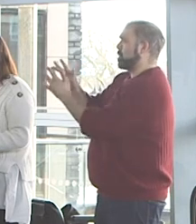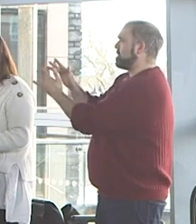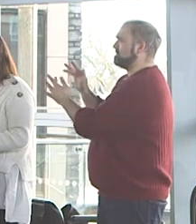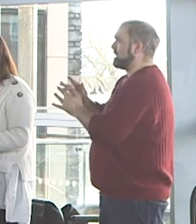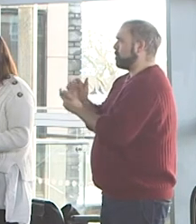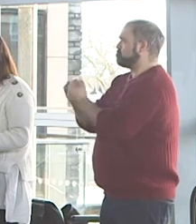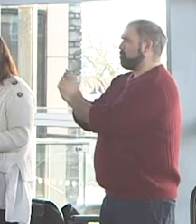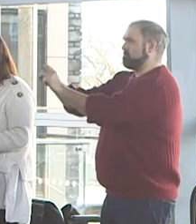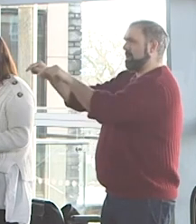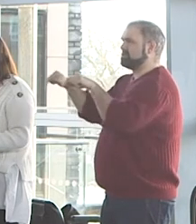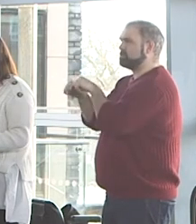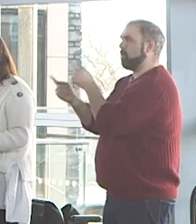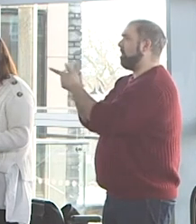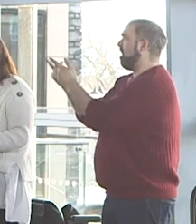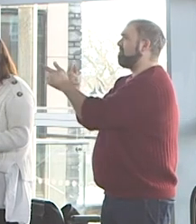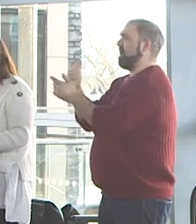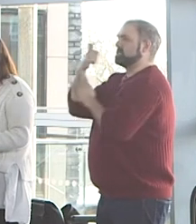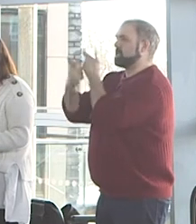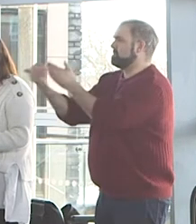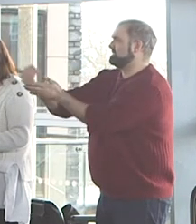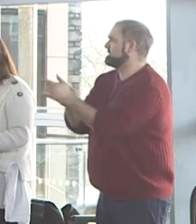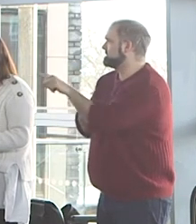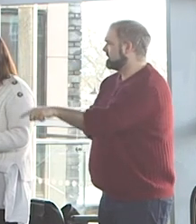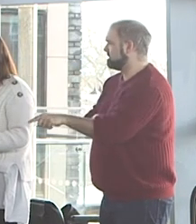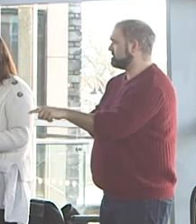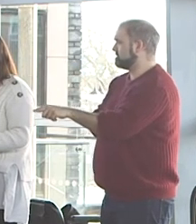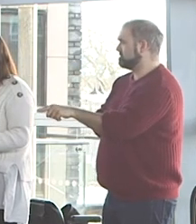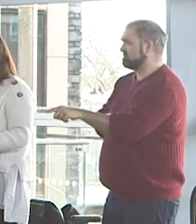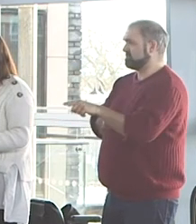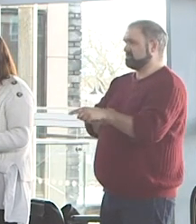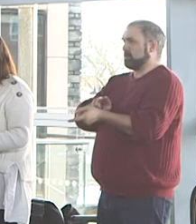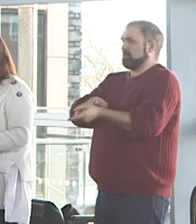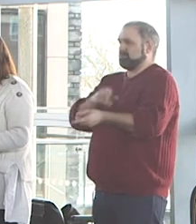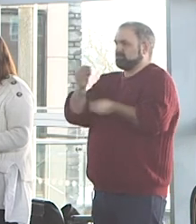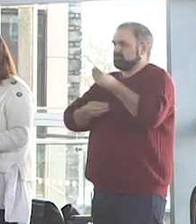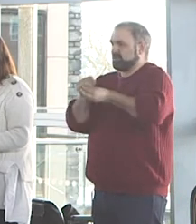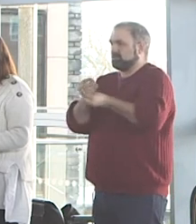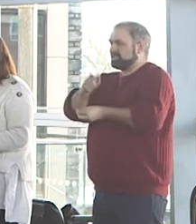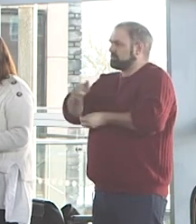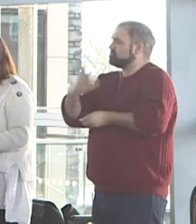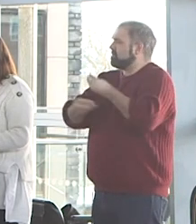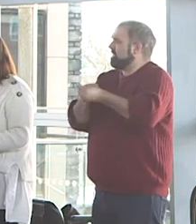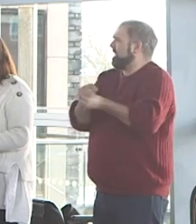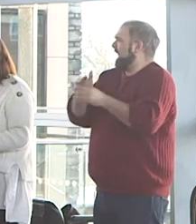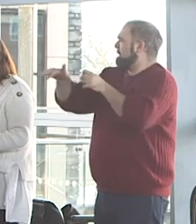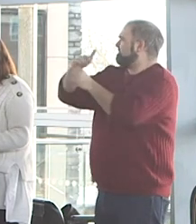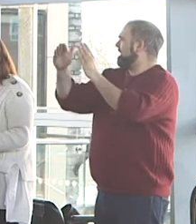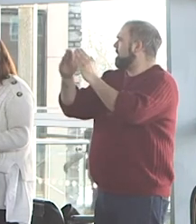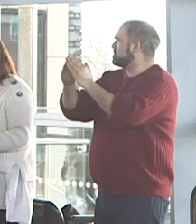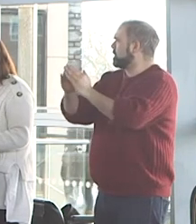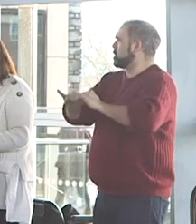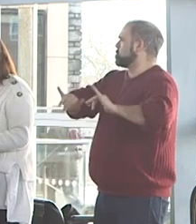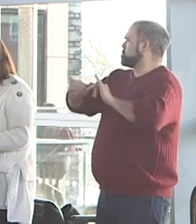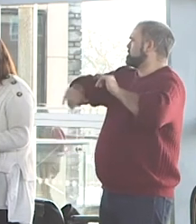with their roommates and other asylum seekers. The participants described the atmosphere at the house as toxic, dangerous, and